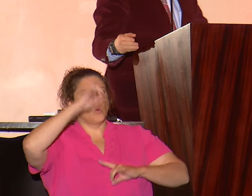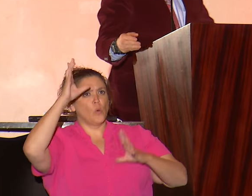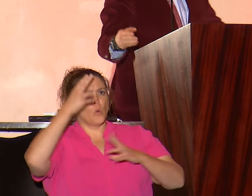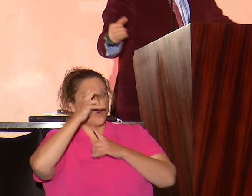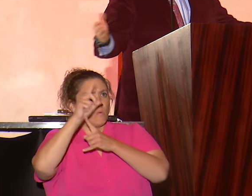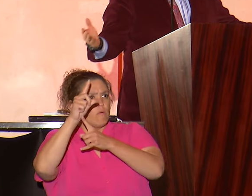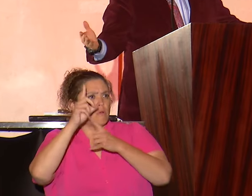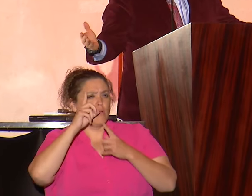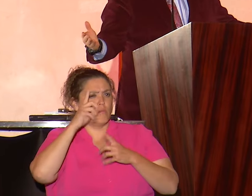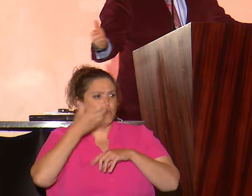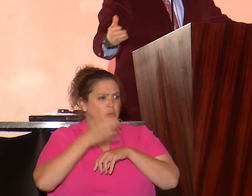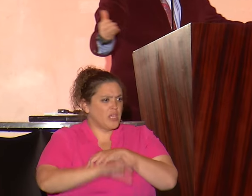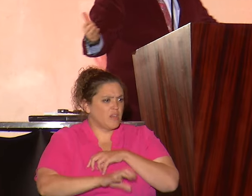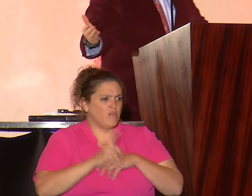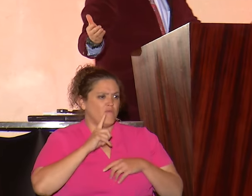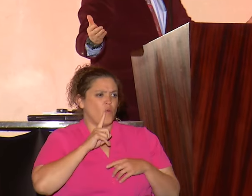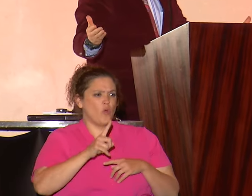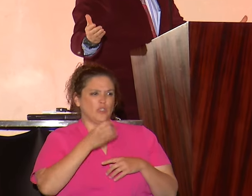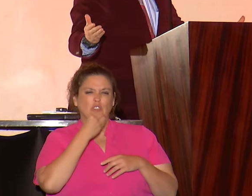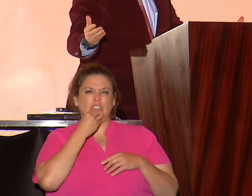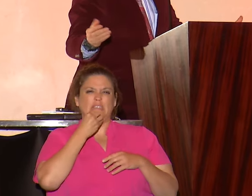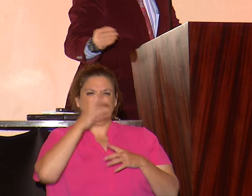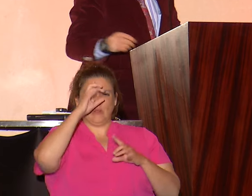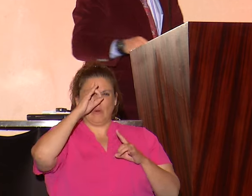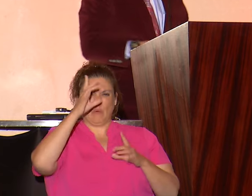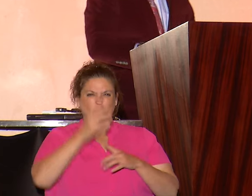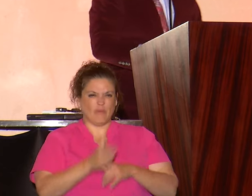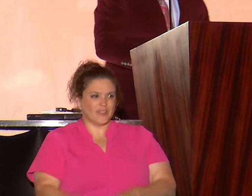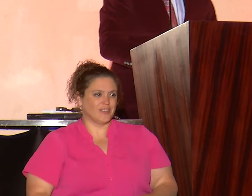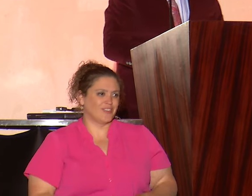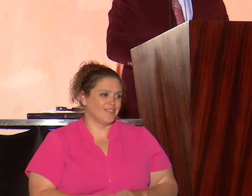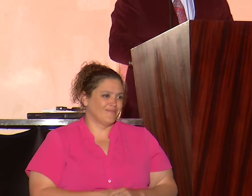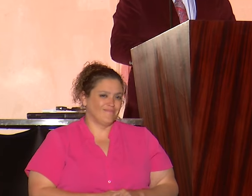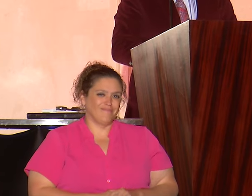force-fed stale gefilte fish? I mean, what's the story?